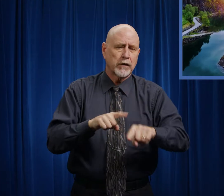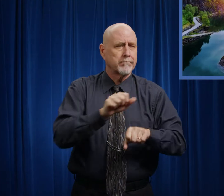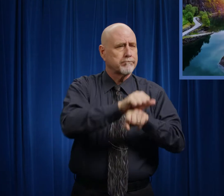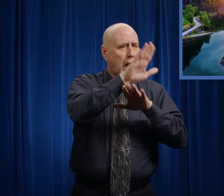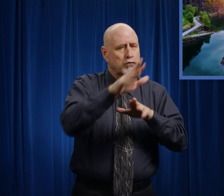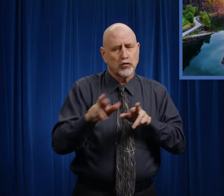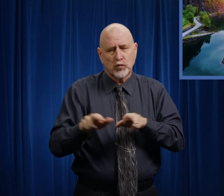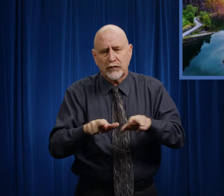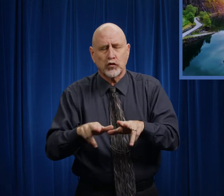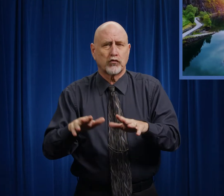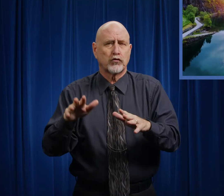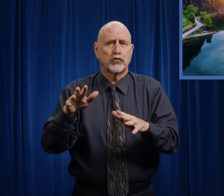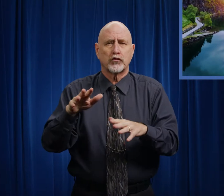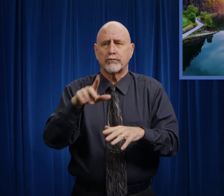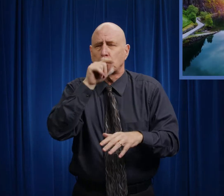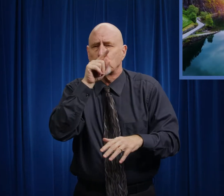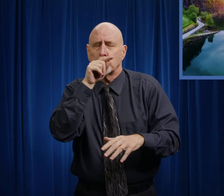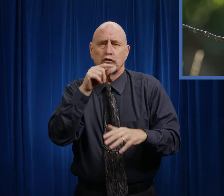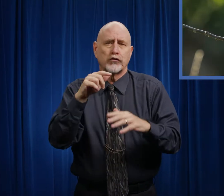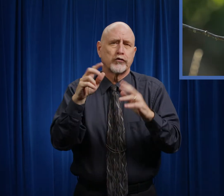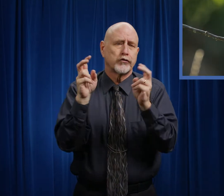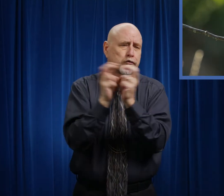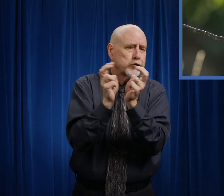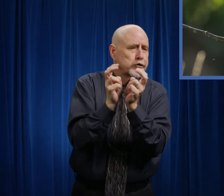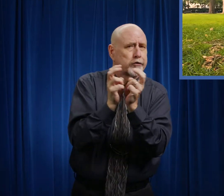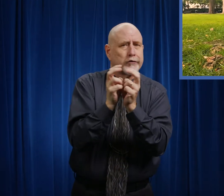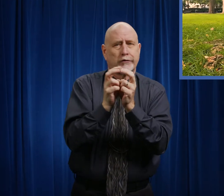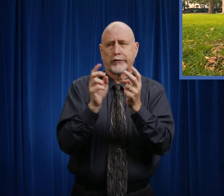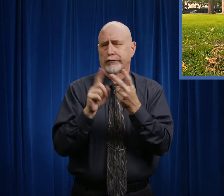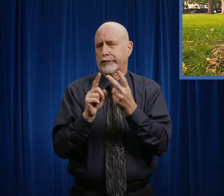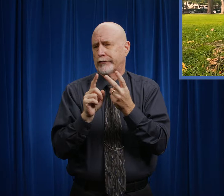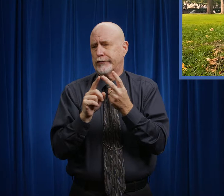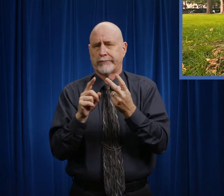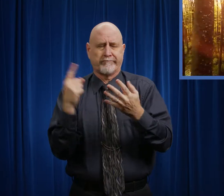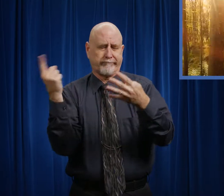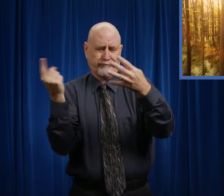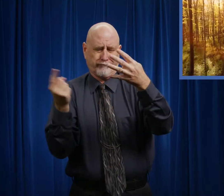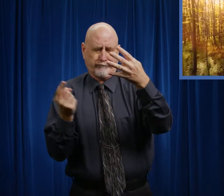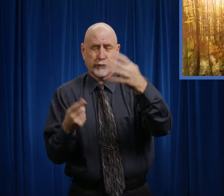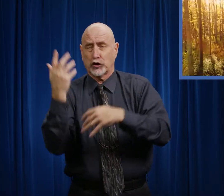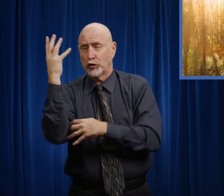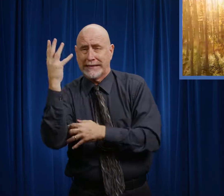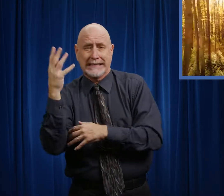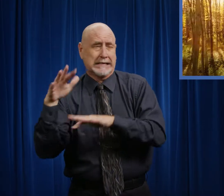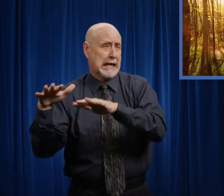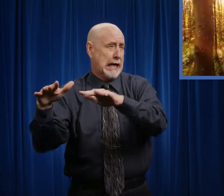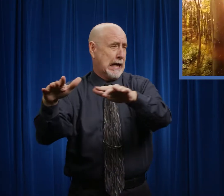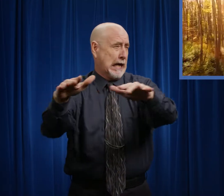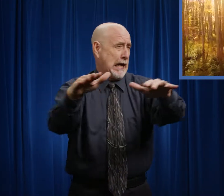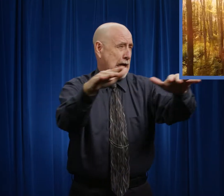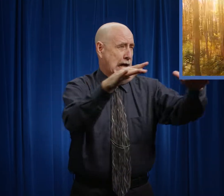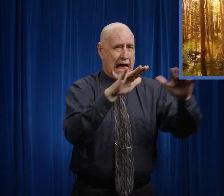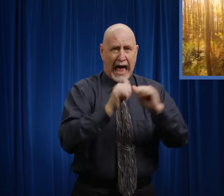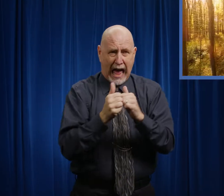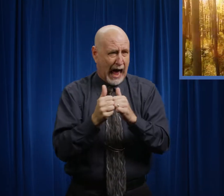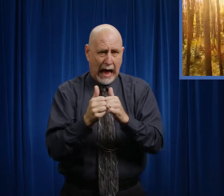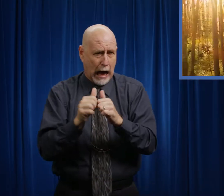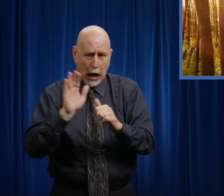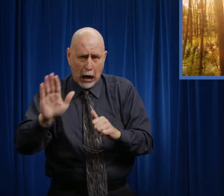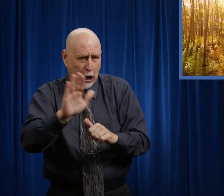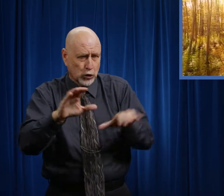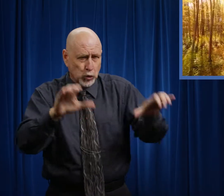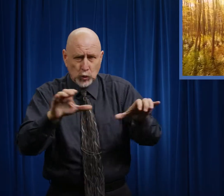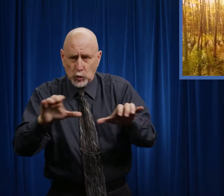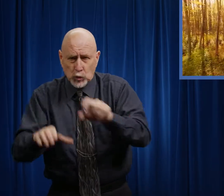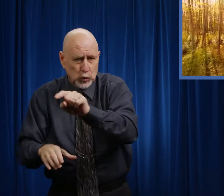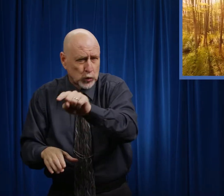different aspects of nature, and we see birds and squirrels and trees, and we see all of the things that they